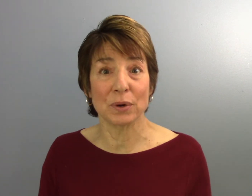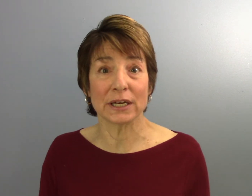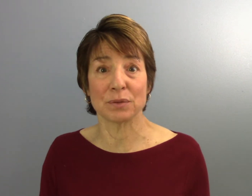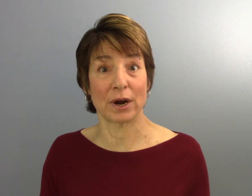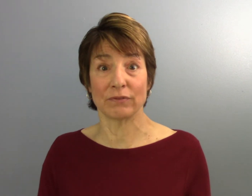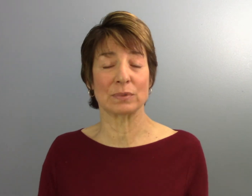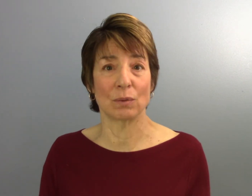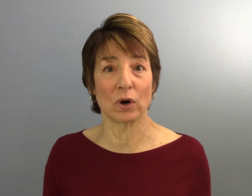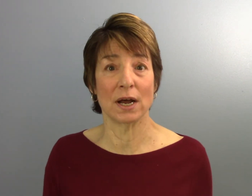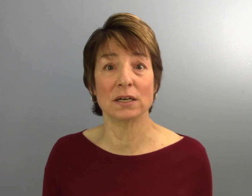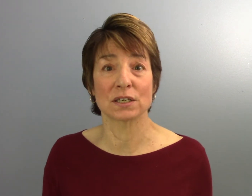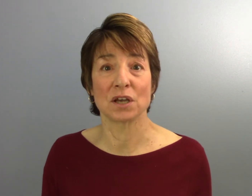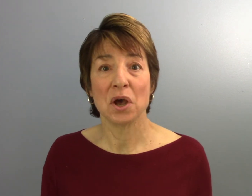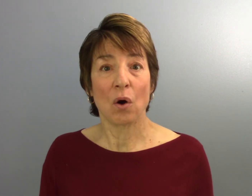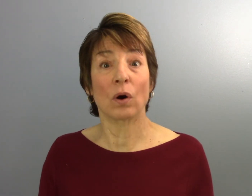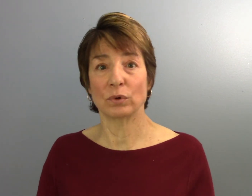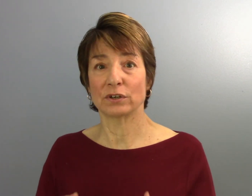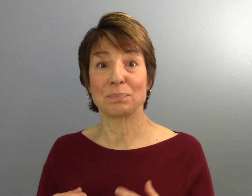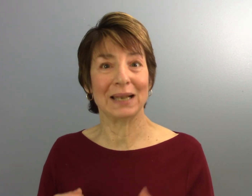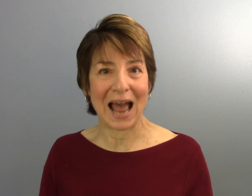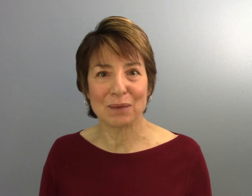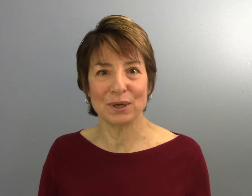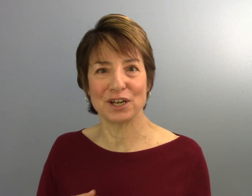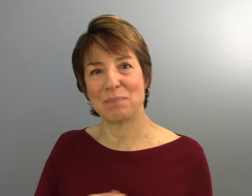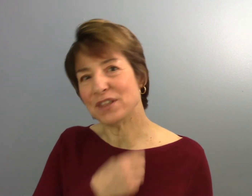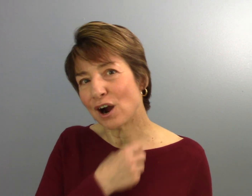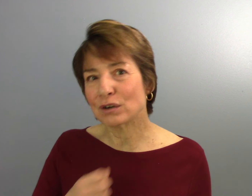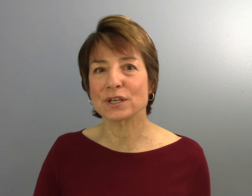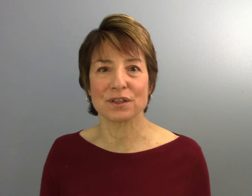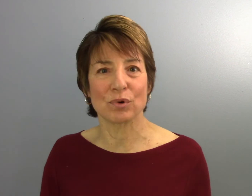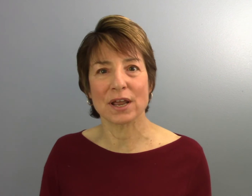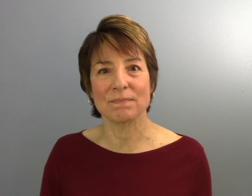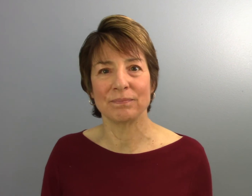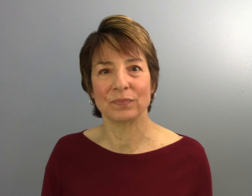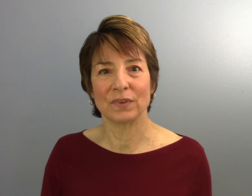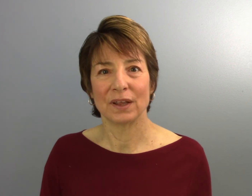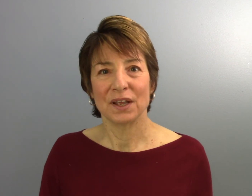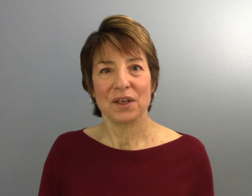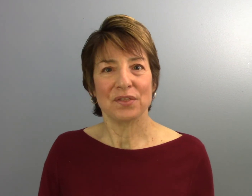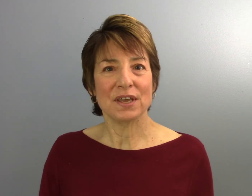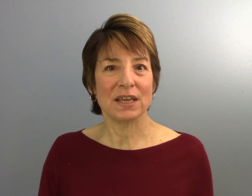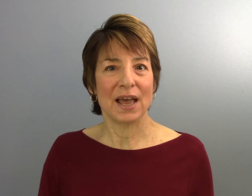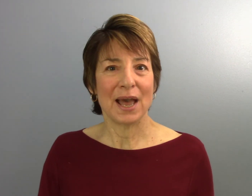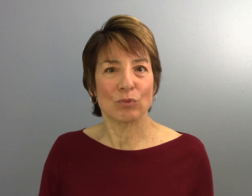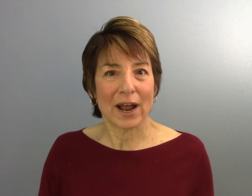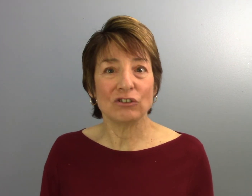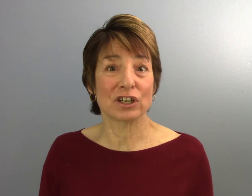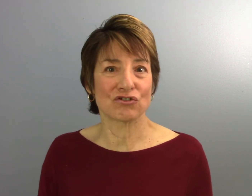the brain from somewhere else, or when there's plaque buildup in the arteries of the brain. The hemorrhagic stroke,